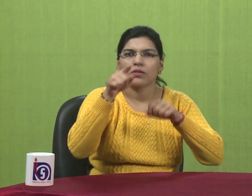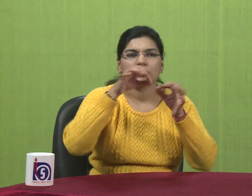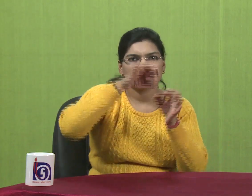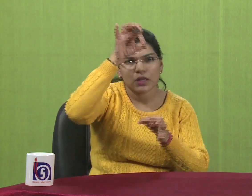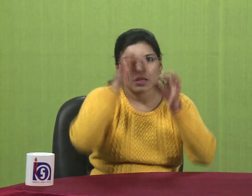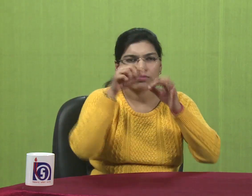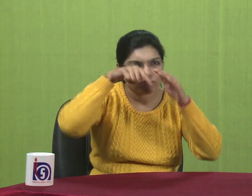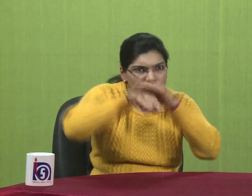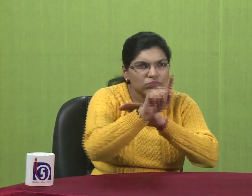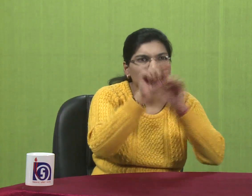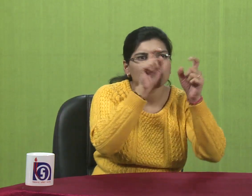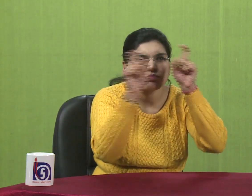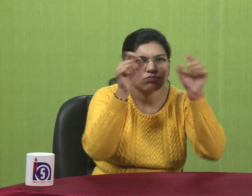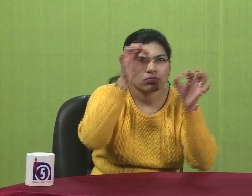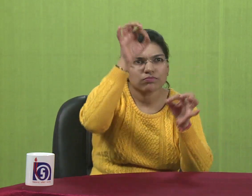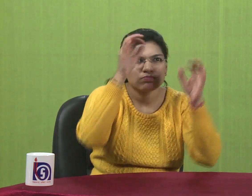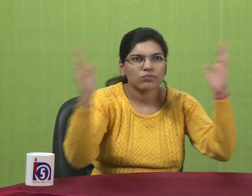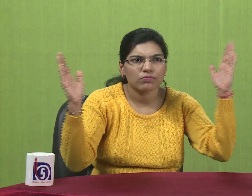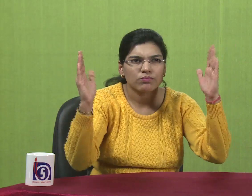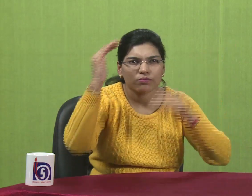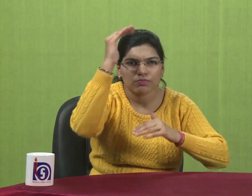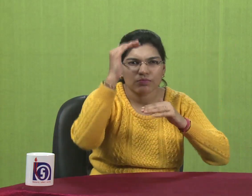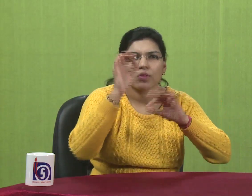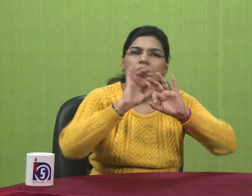page, and check the measurement of it.